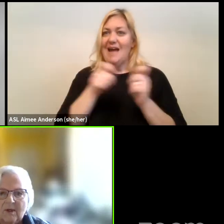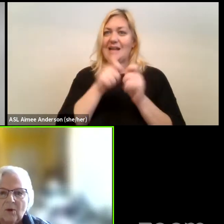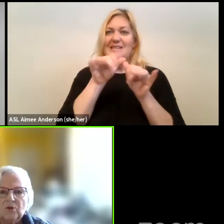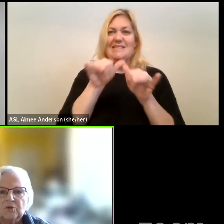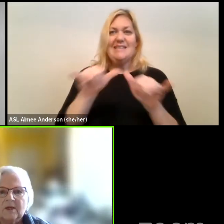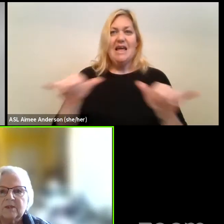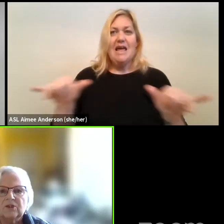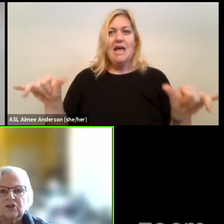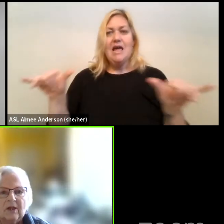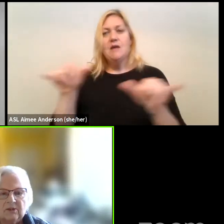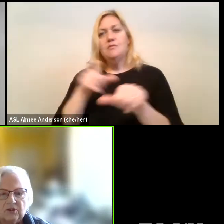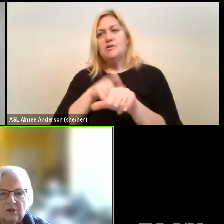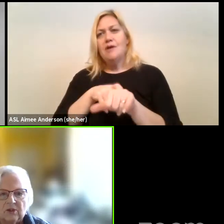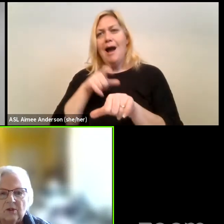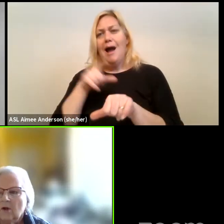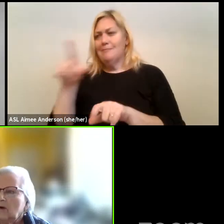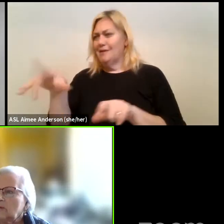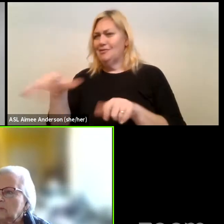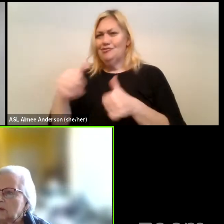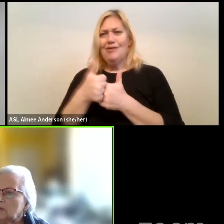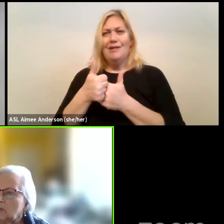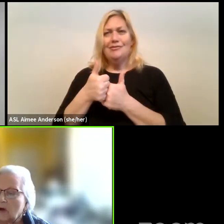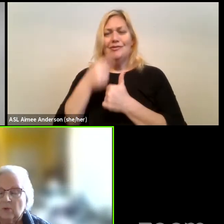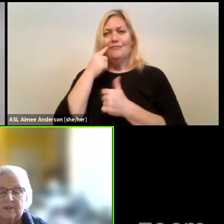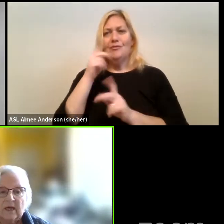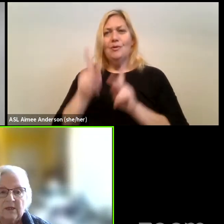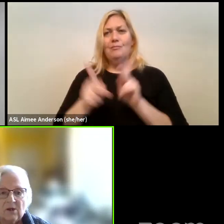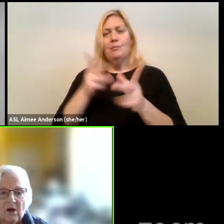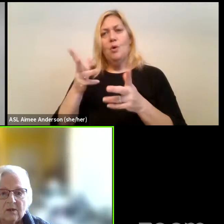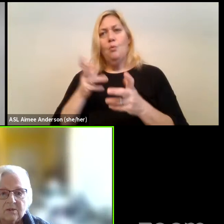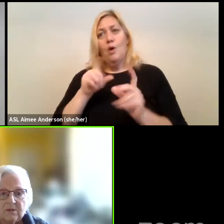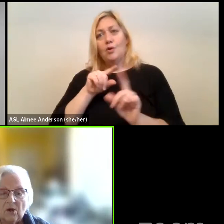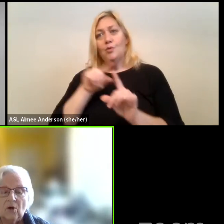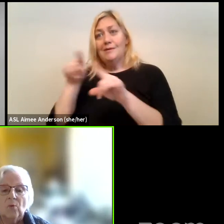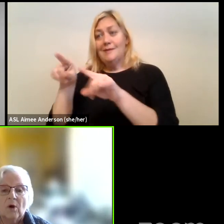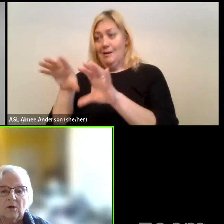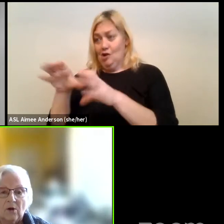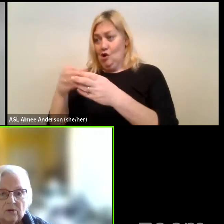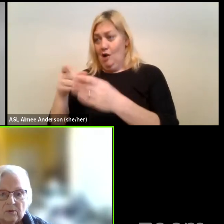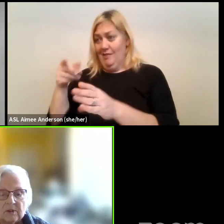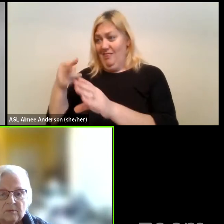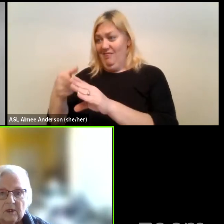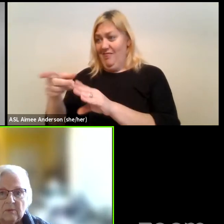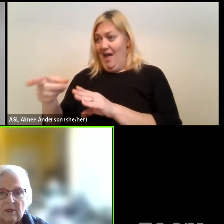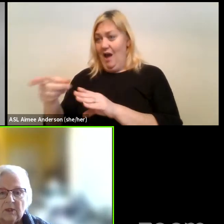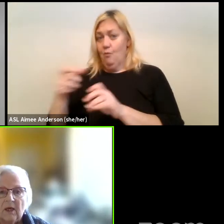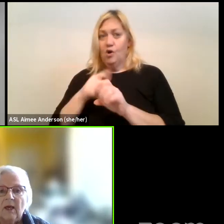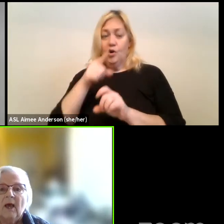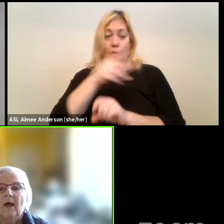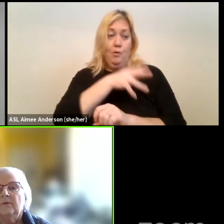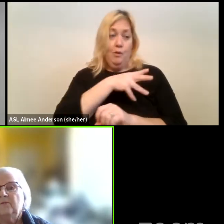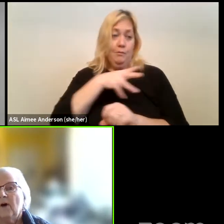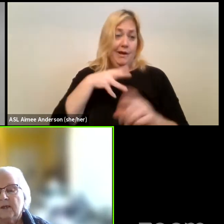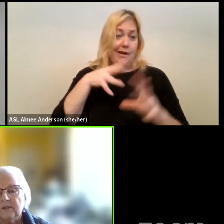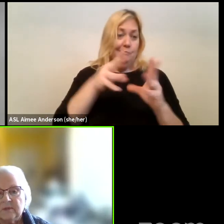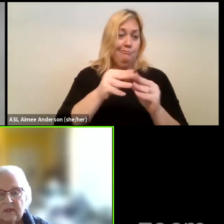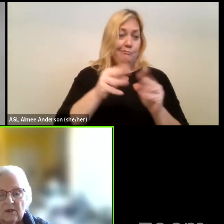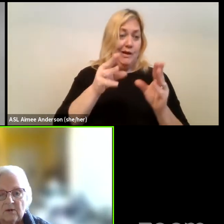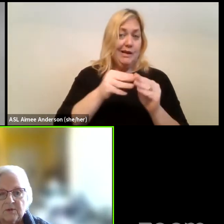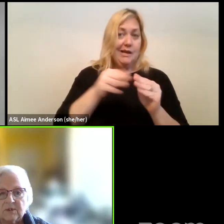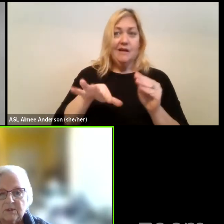time, which makes it challenging for people who want to attend a caucus, who want to go to a committee meeting and